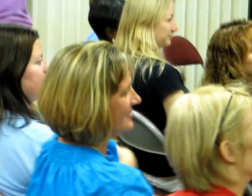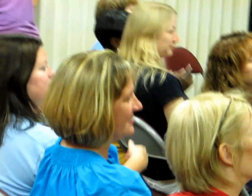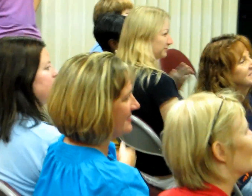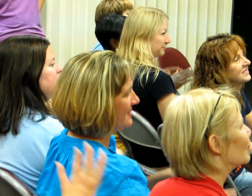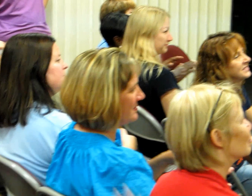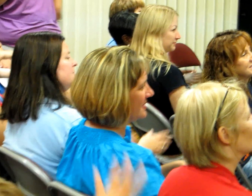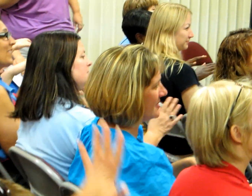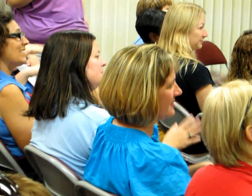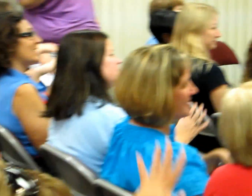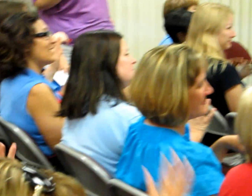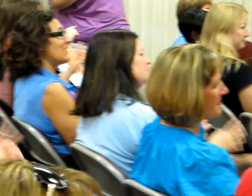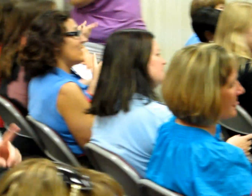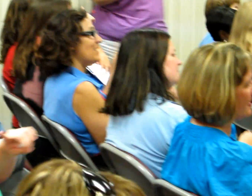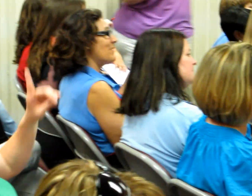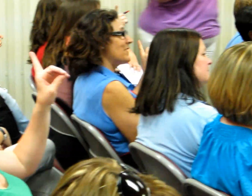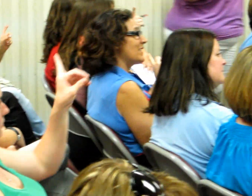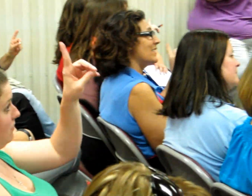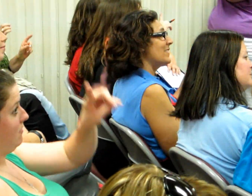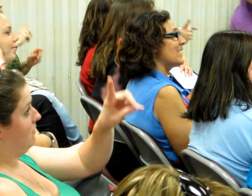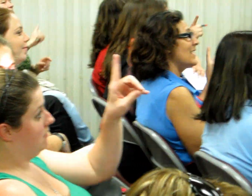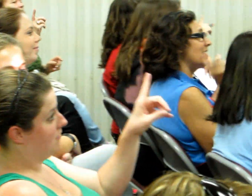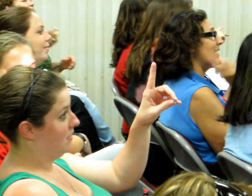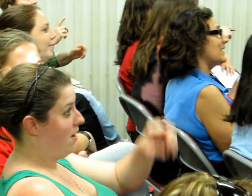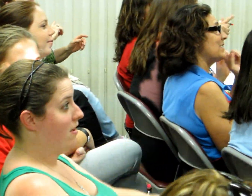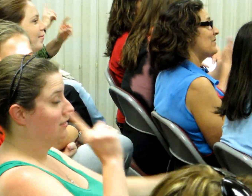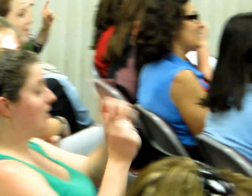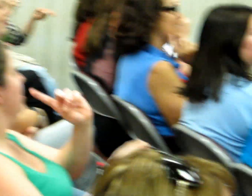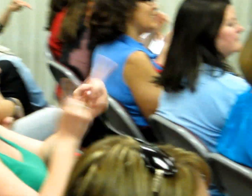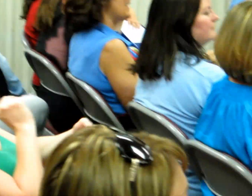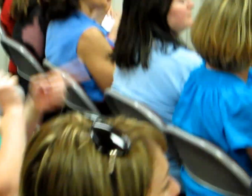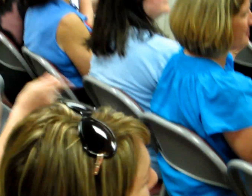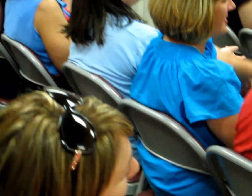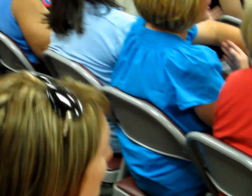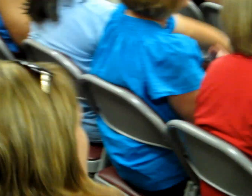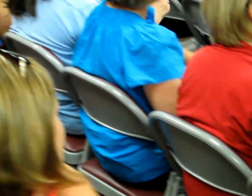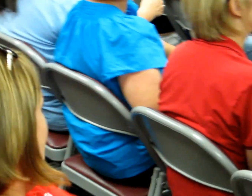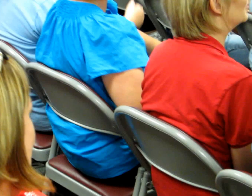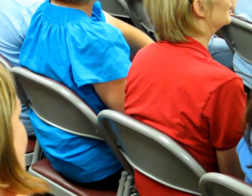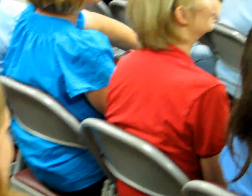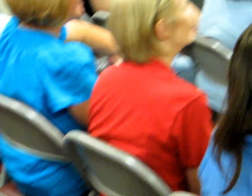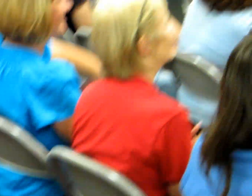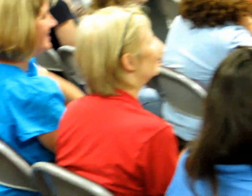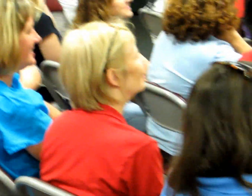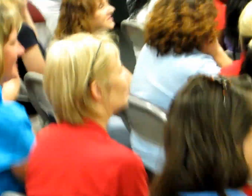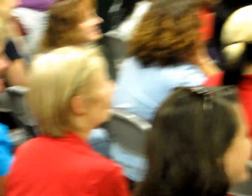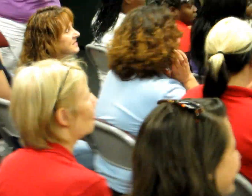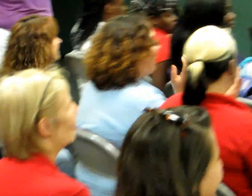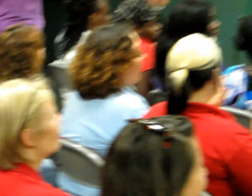pop-up words, don't feel absurd. Talk to me, you're not a baby. Hey, you're a baby.